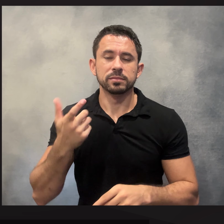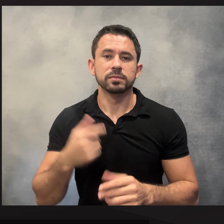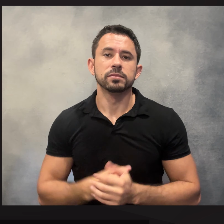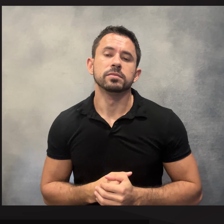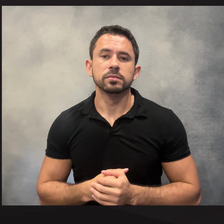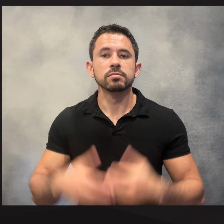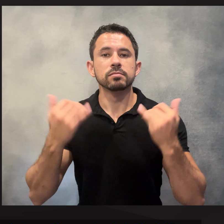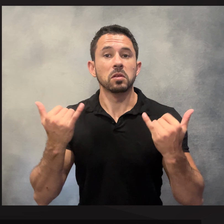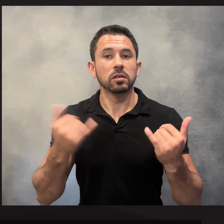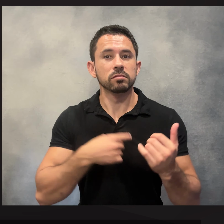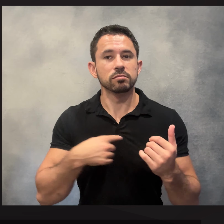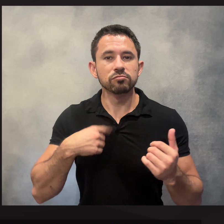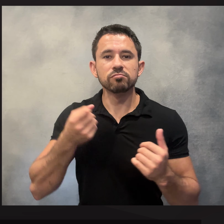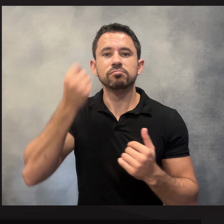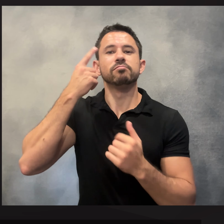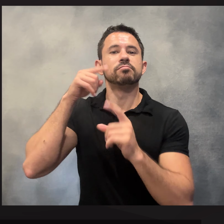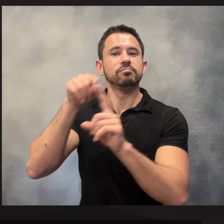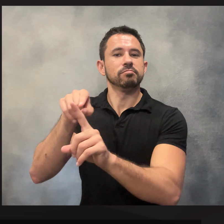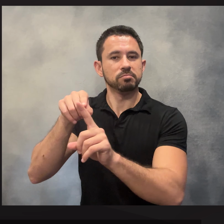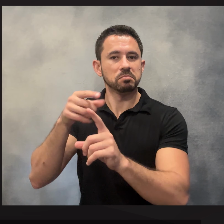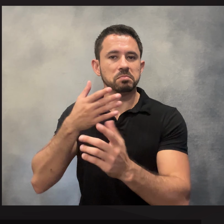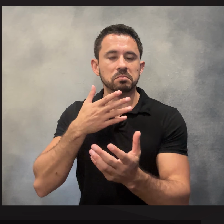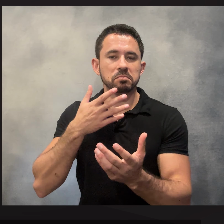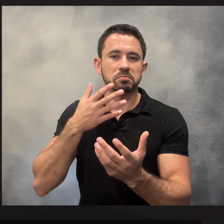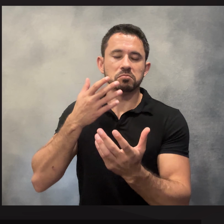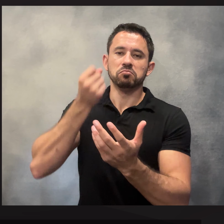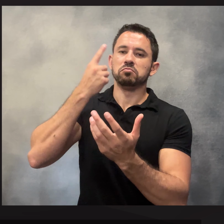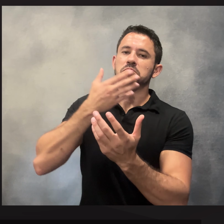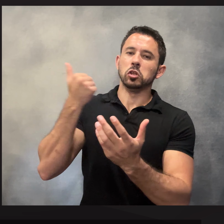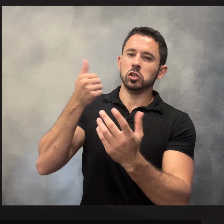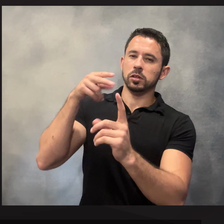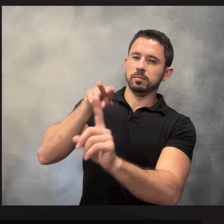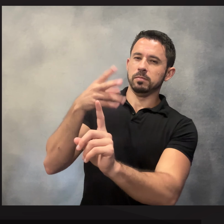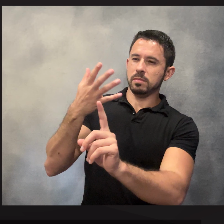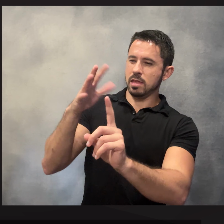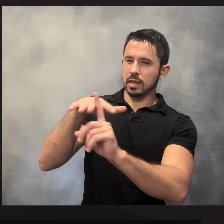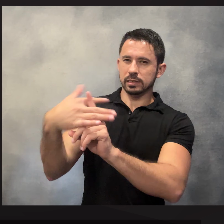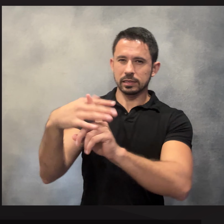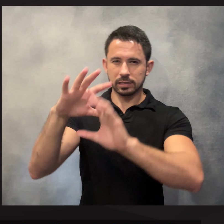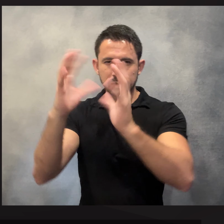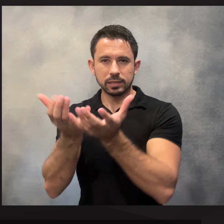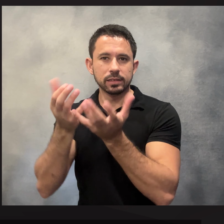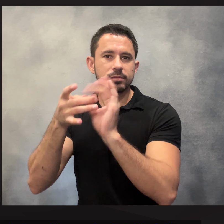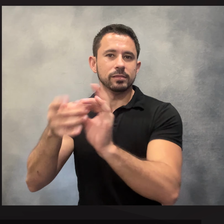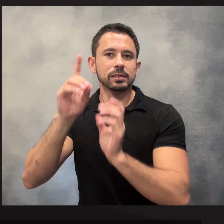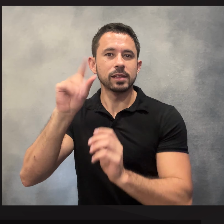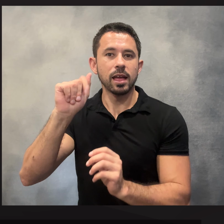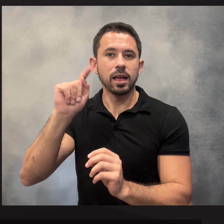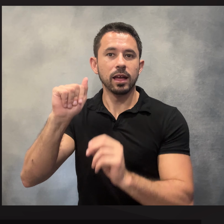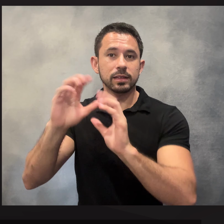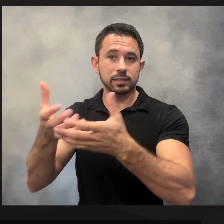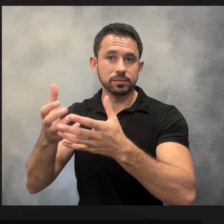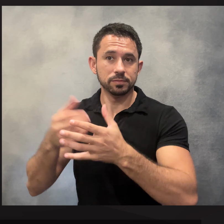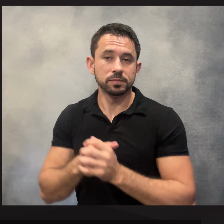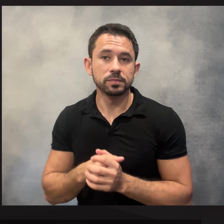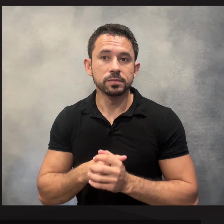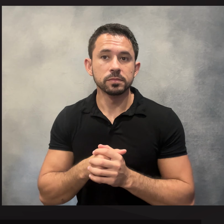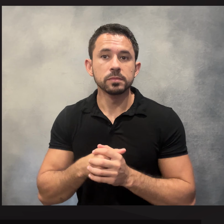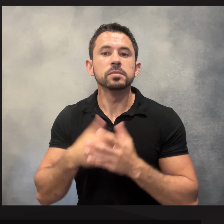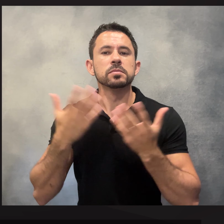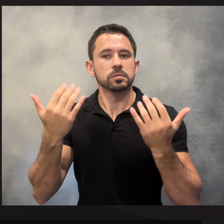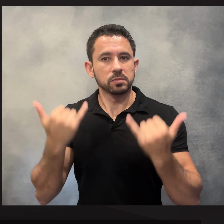Now that we have a sense of the data set's context, let's take a look at the data itself and how to filter open data.